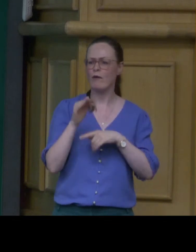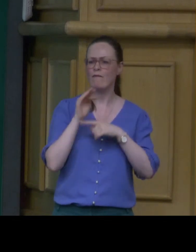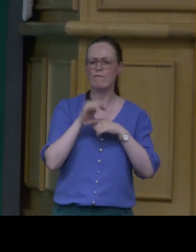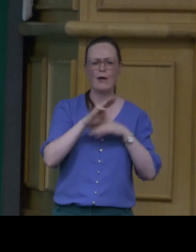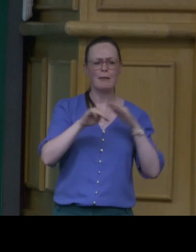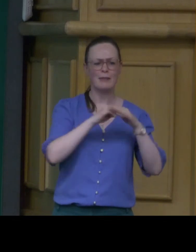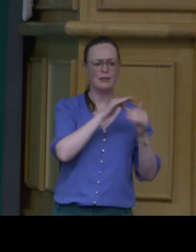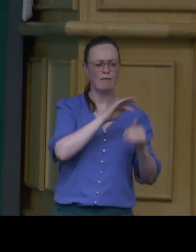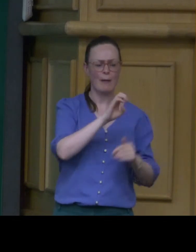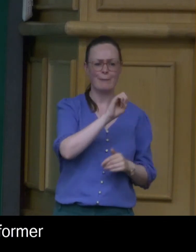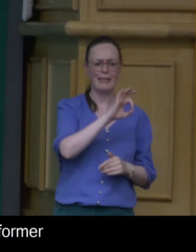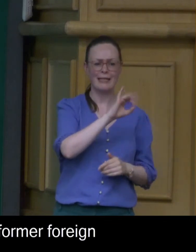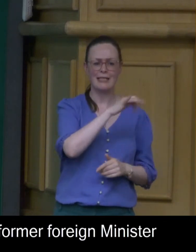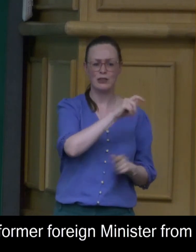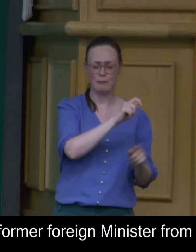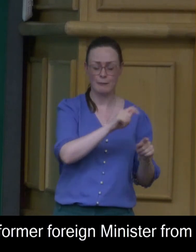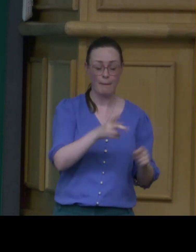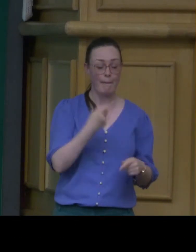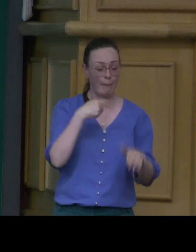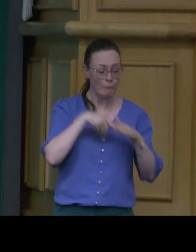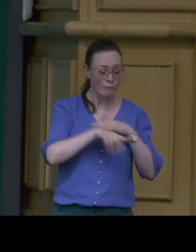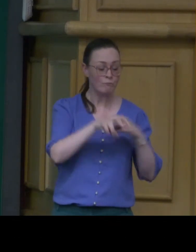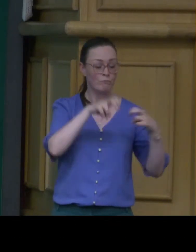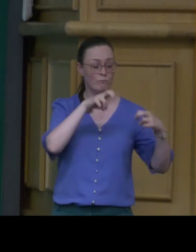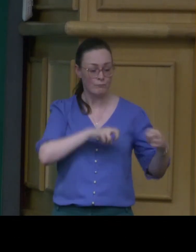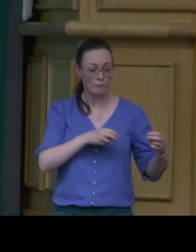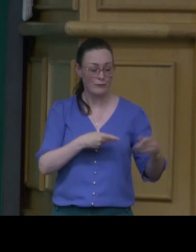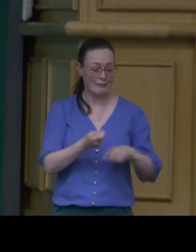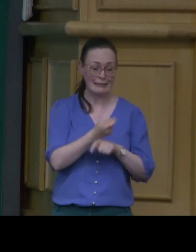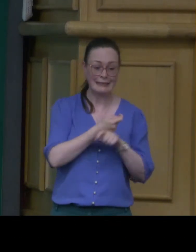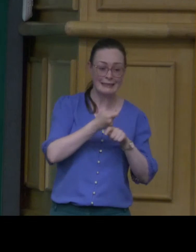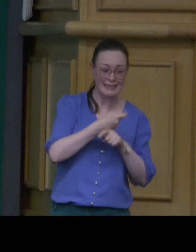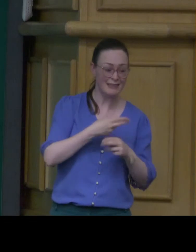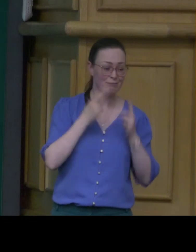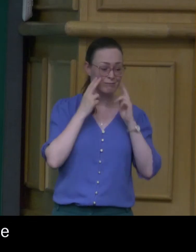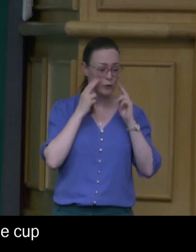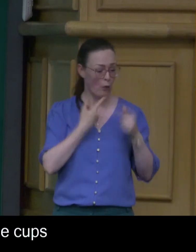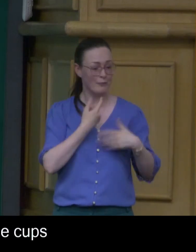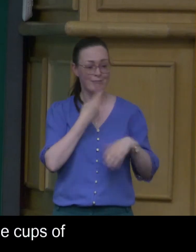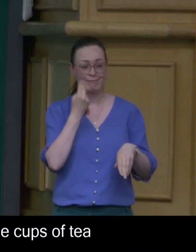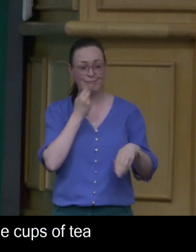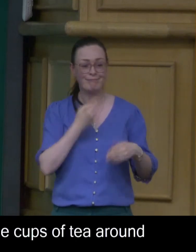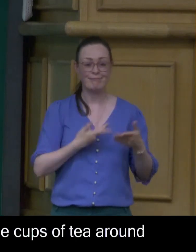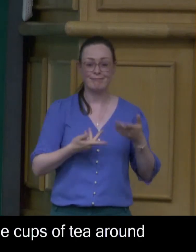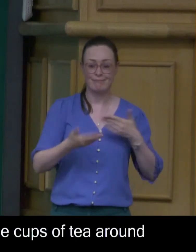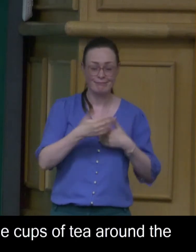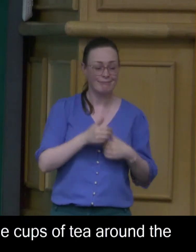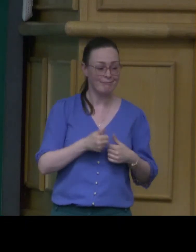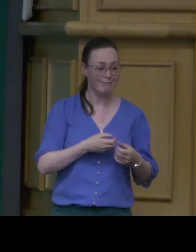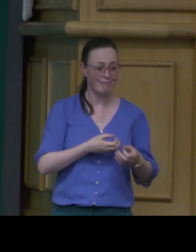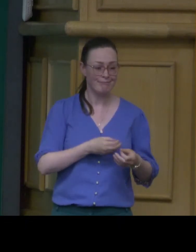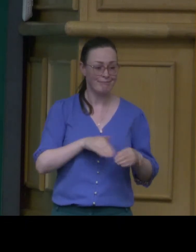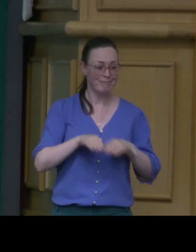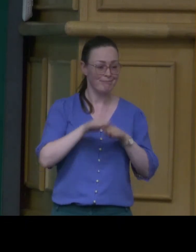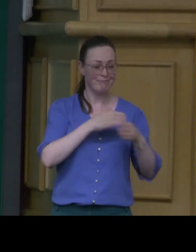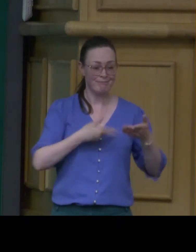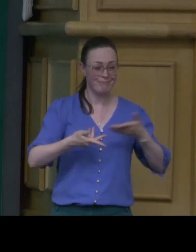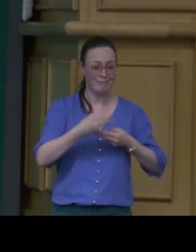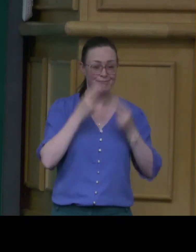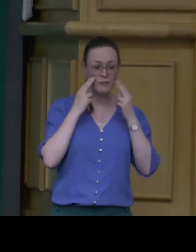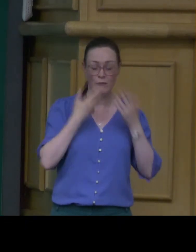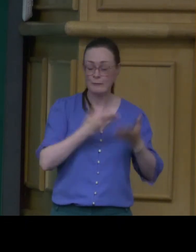from Egypt. And we went in and sat down and all the cups of tea around the usual graceful, kind of diplomatic